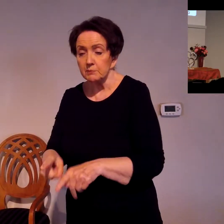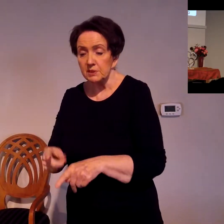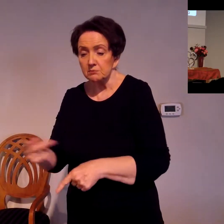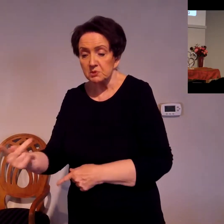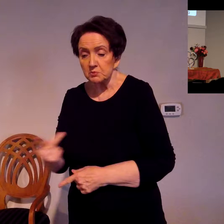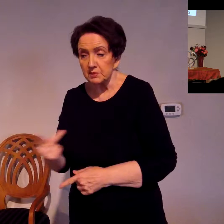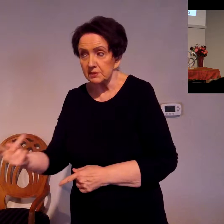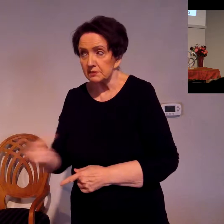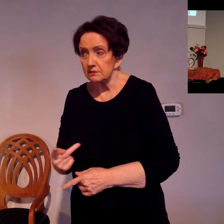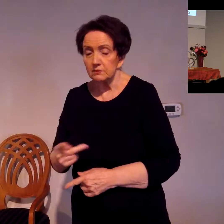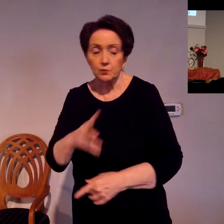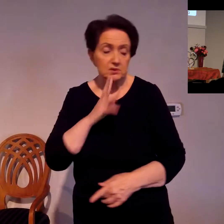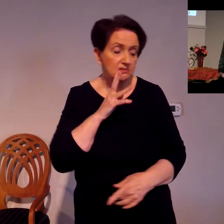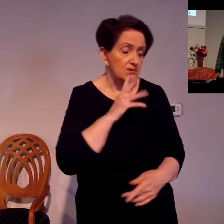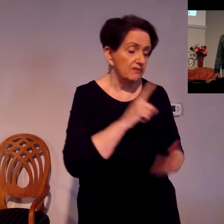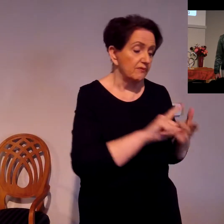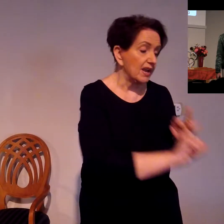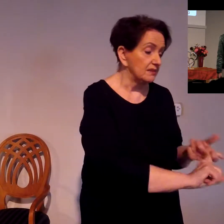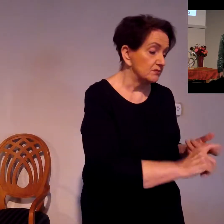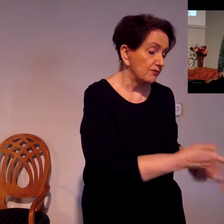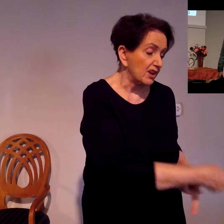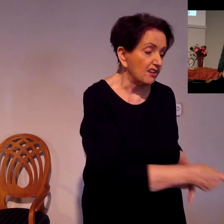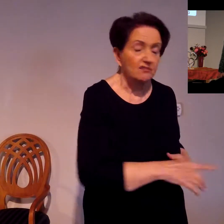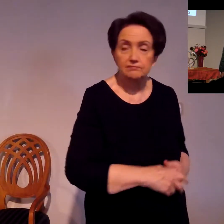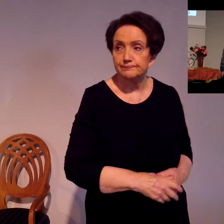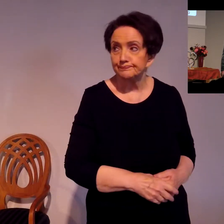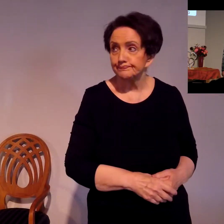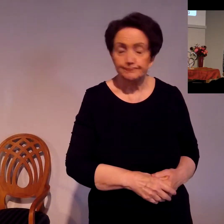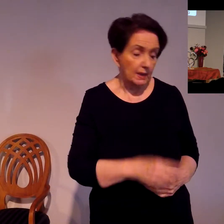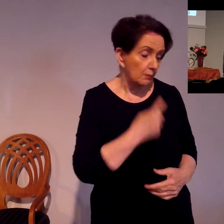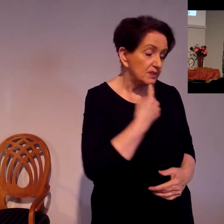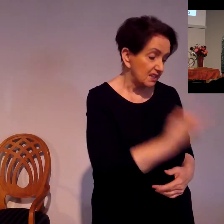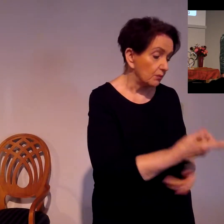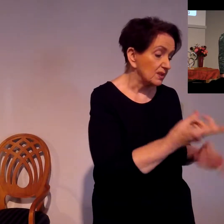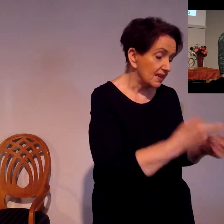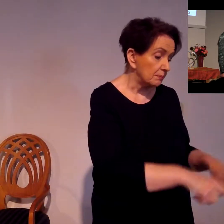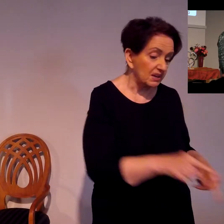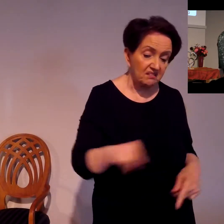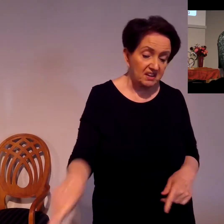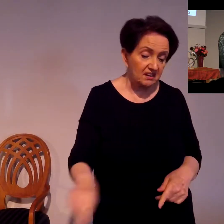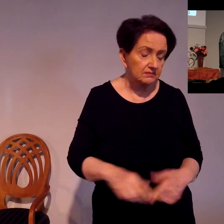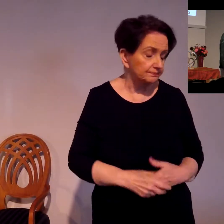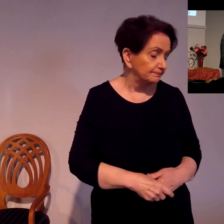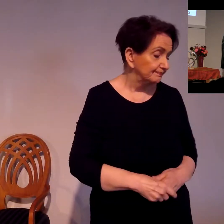over here and we talk to our friend. Can I tell you about what's going on?